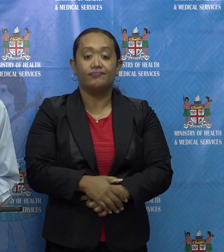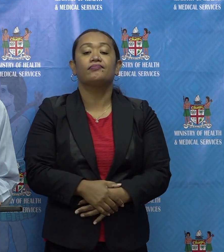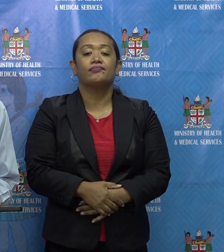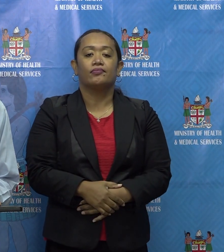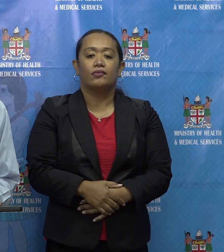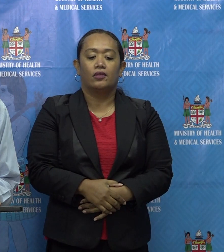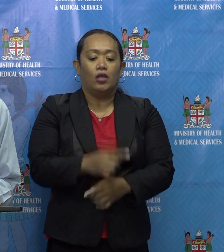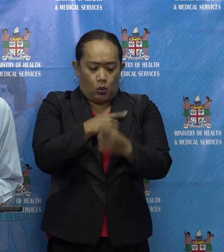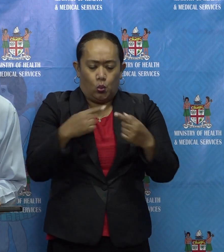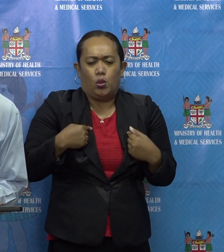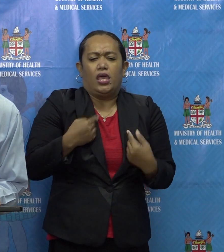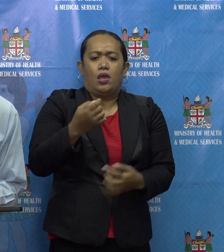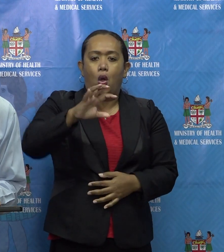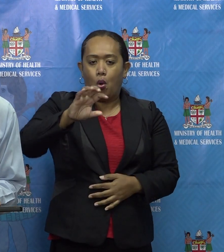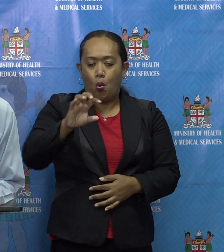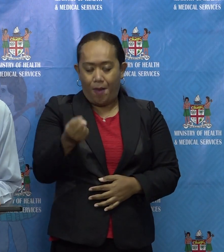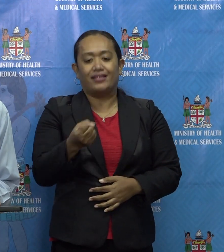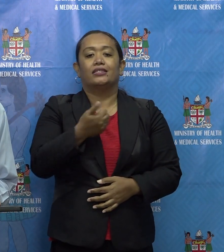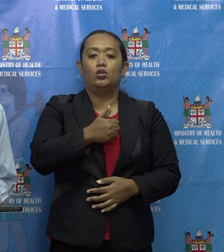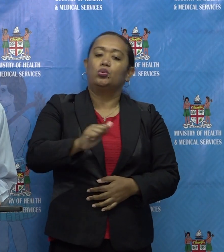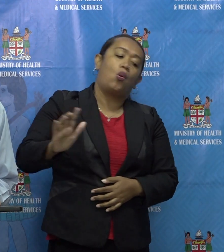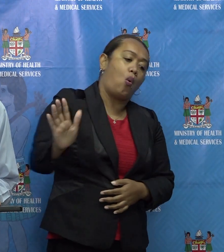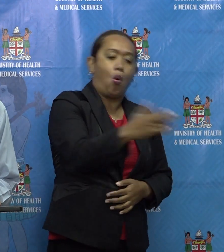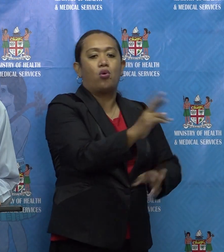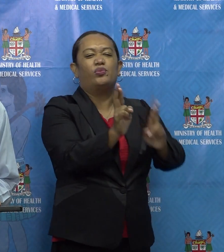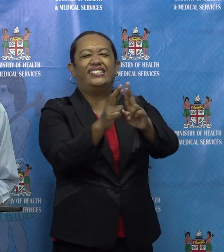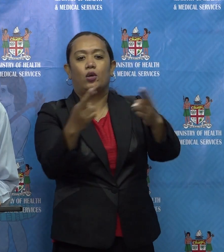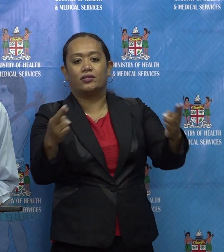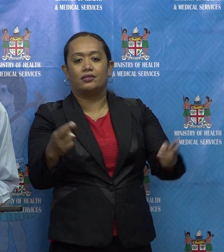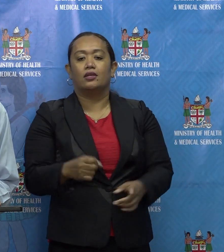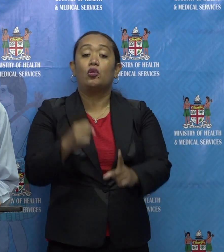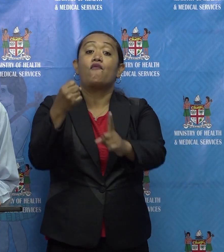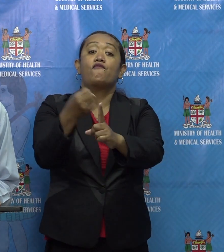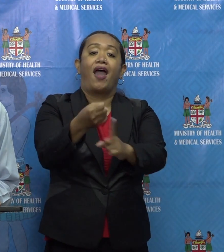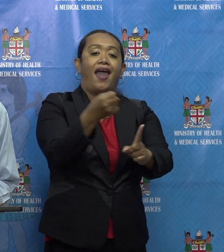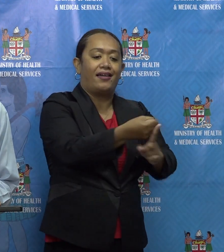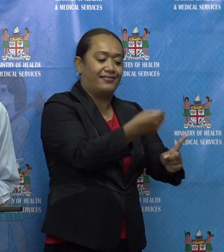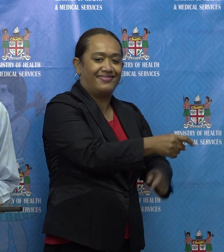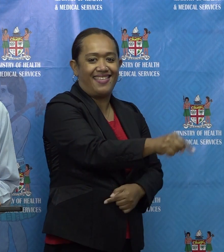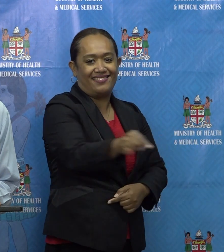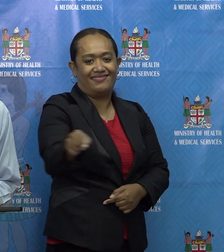We must use all our resources to take the fight to where we know the outbreak is happening. Now is the critical time.